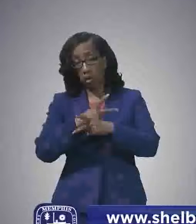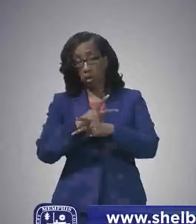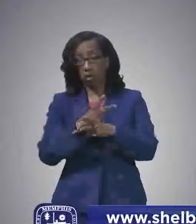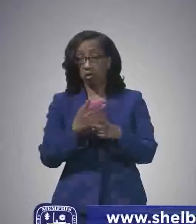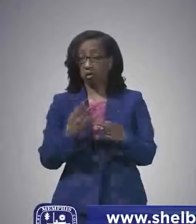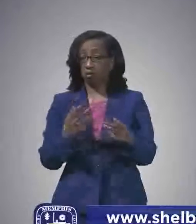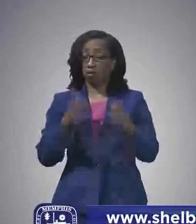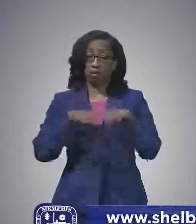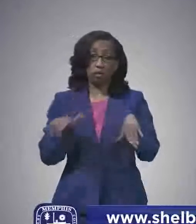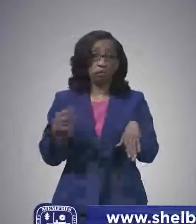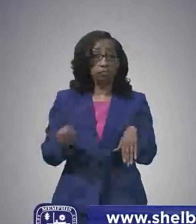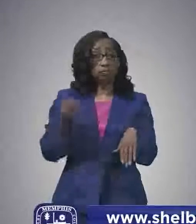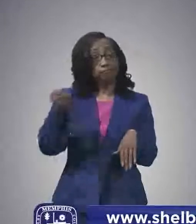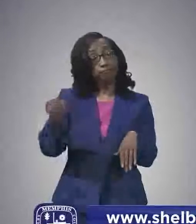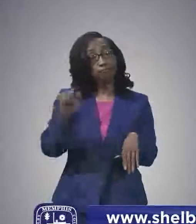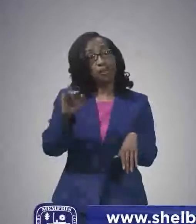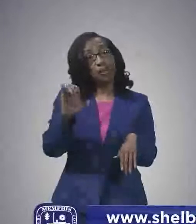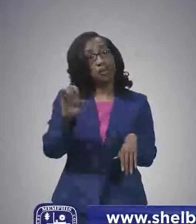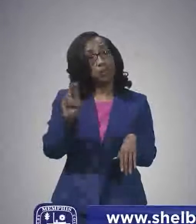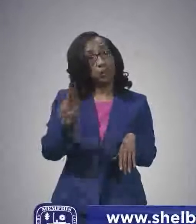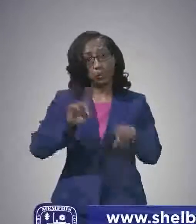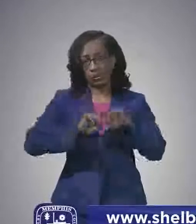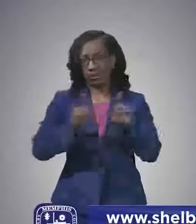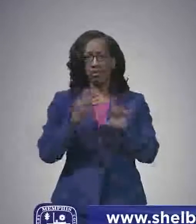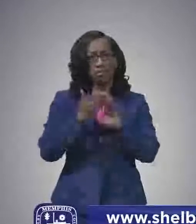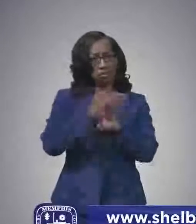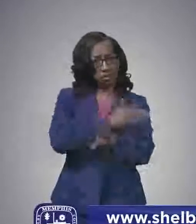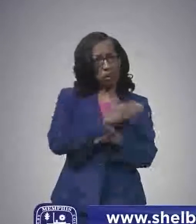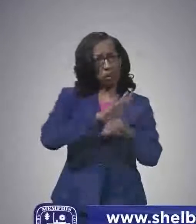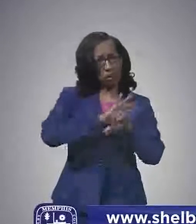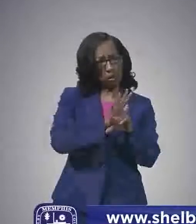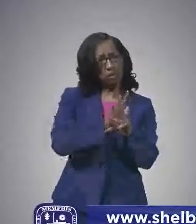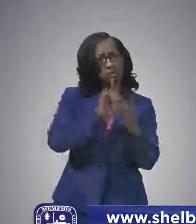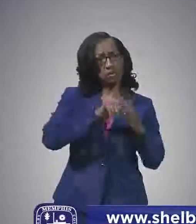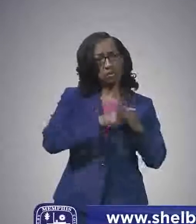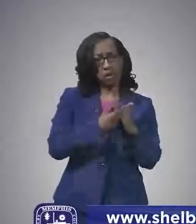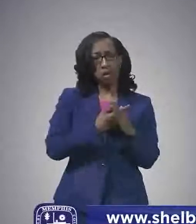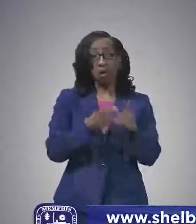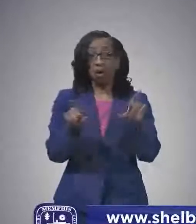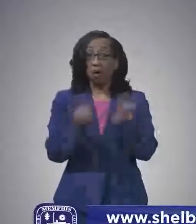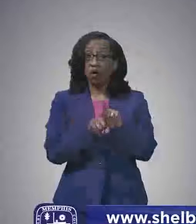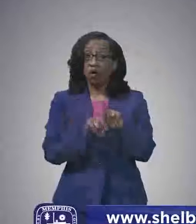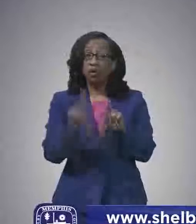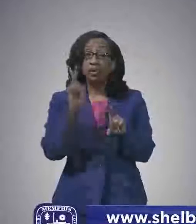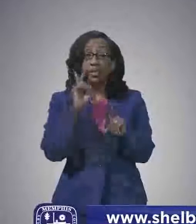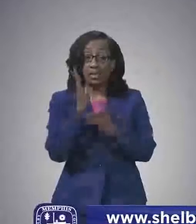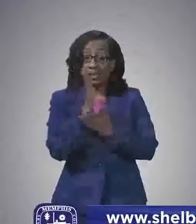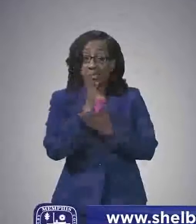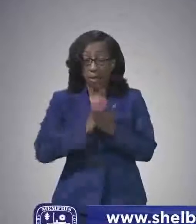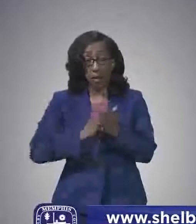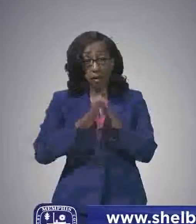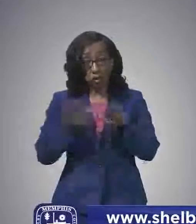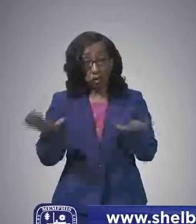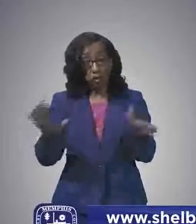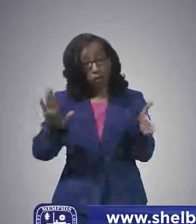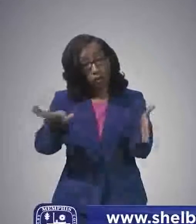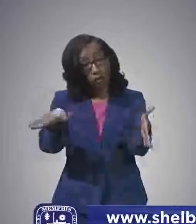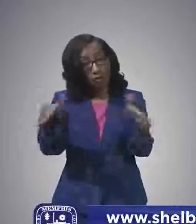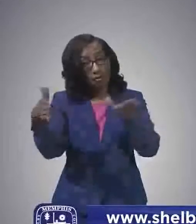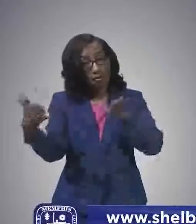ICU in a way that we weren't seeing at the beginning of the pandemic. And we are seeing some children die